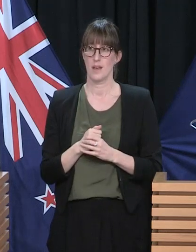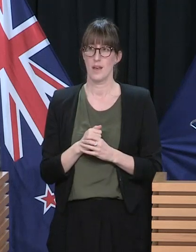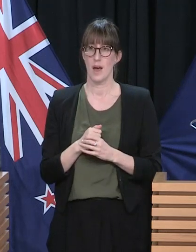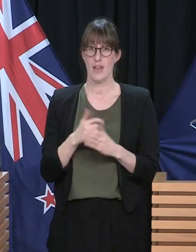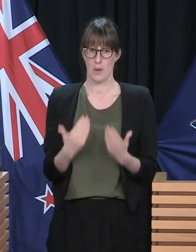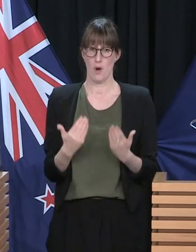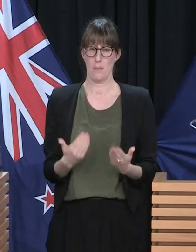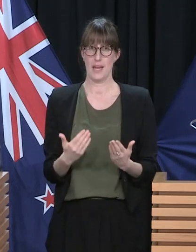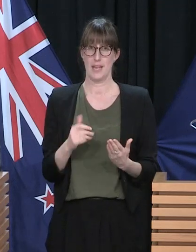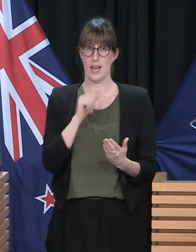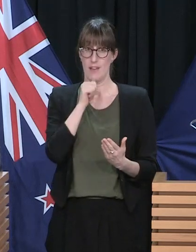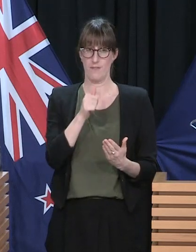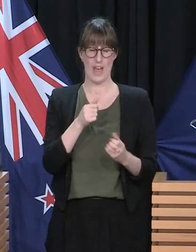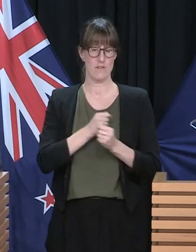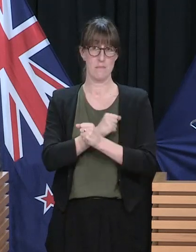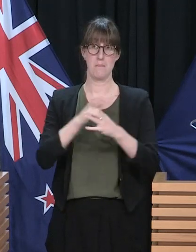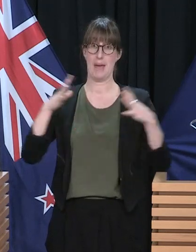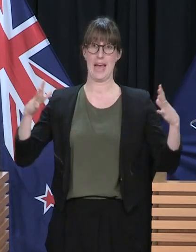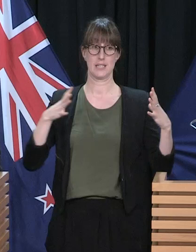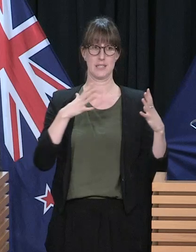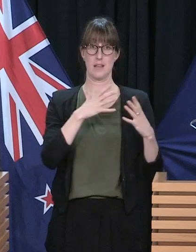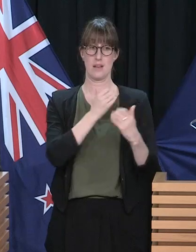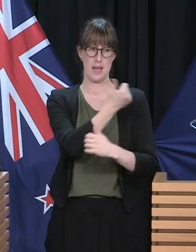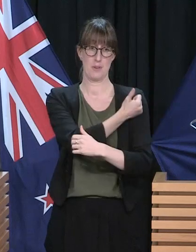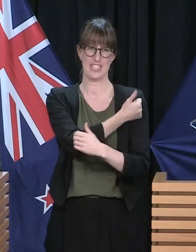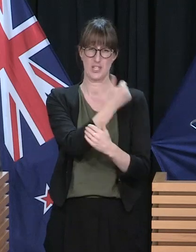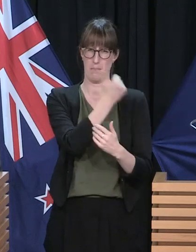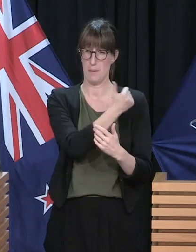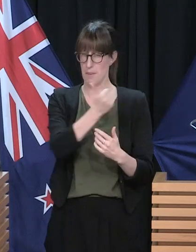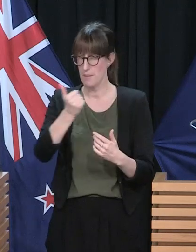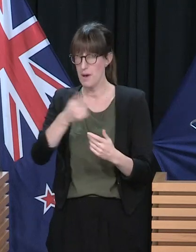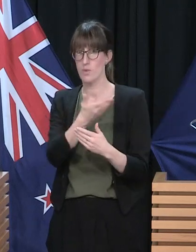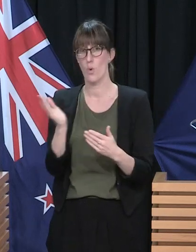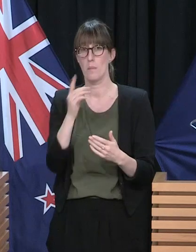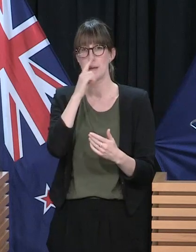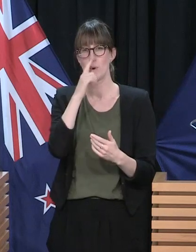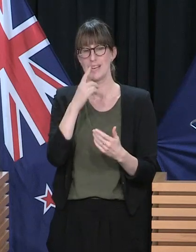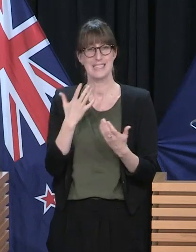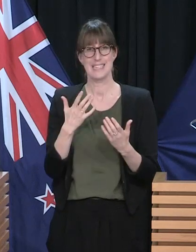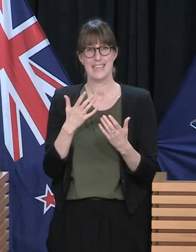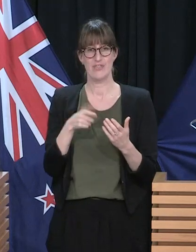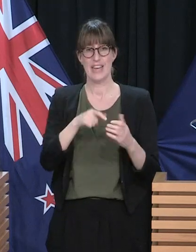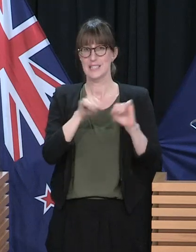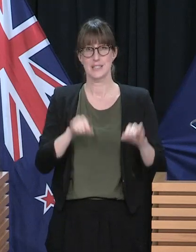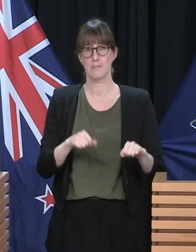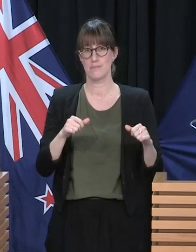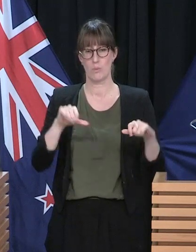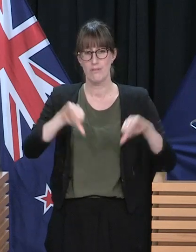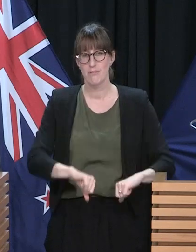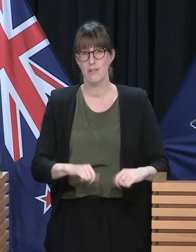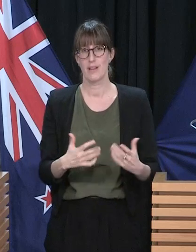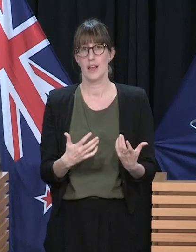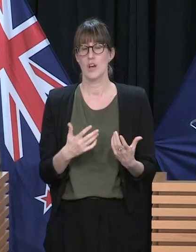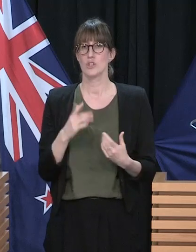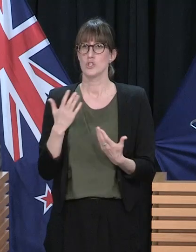cope with a mass immunisation program. So there's some IT work that is needed there around getting that register